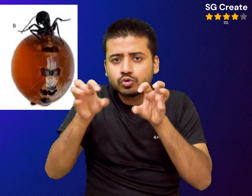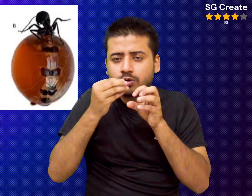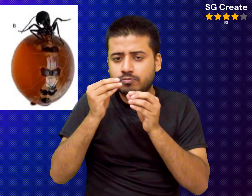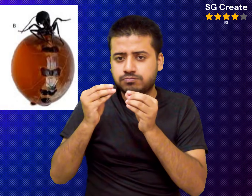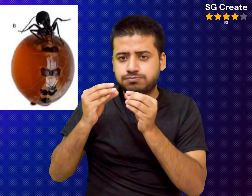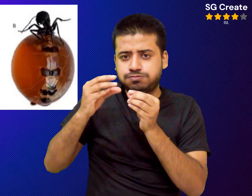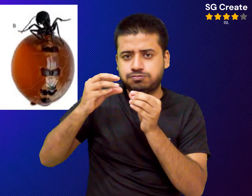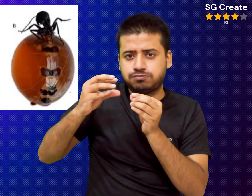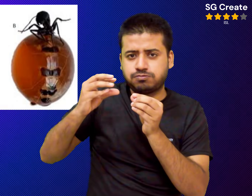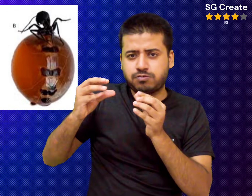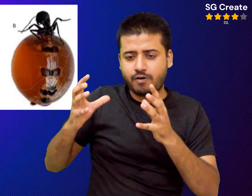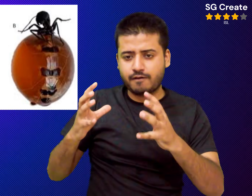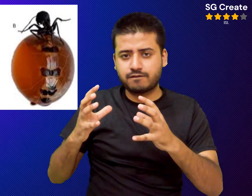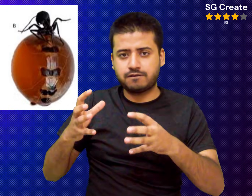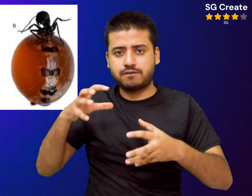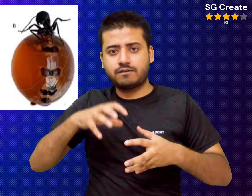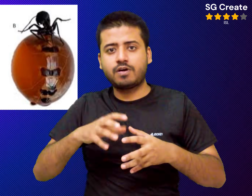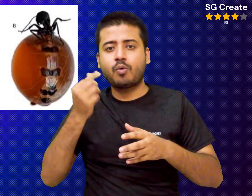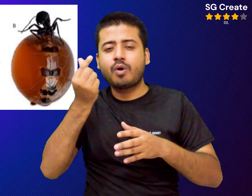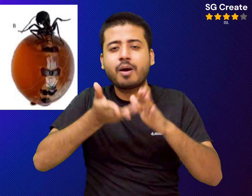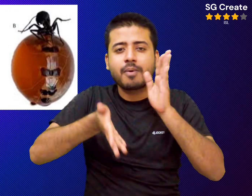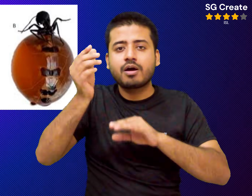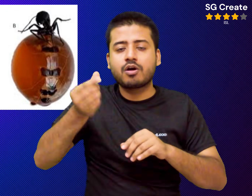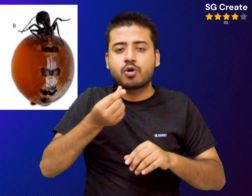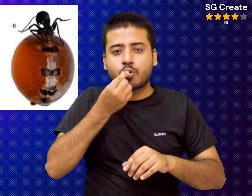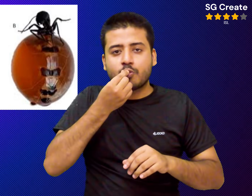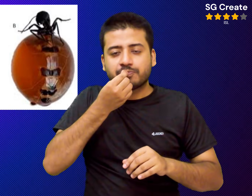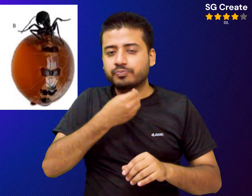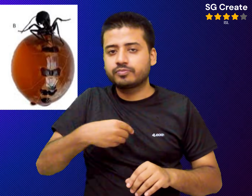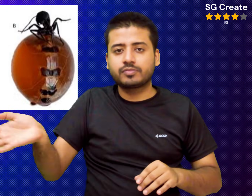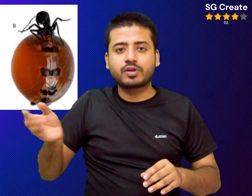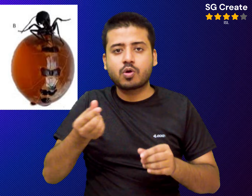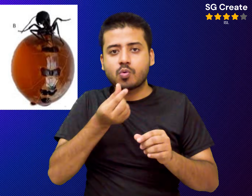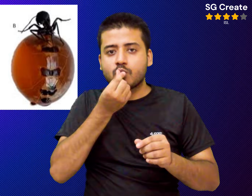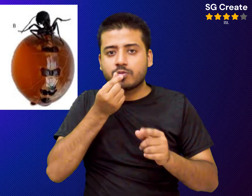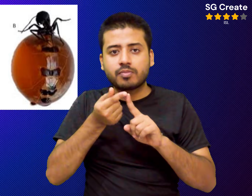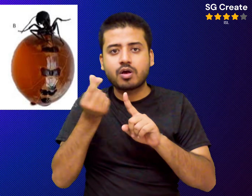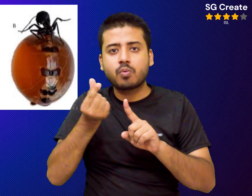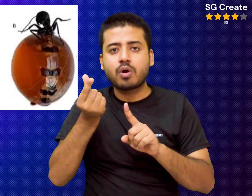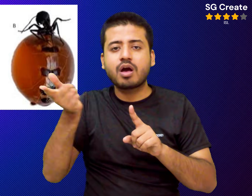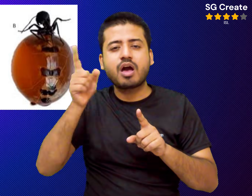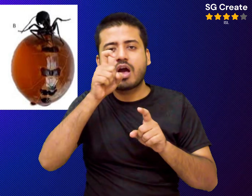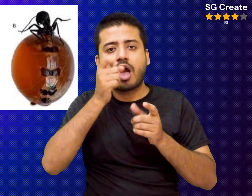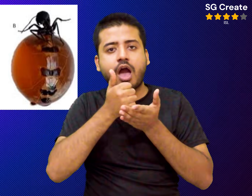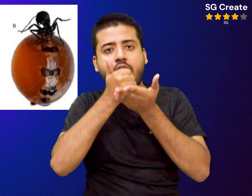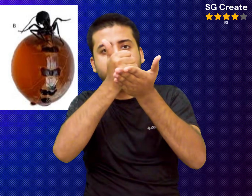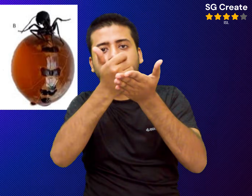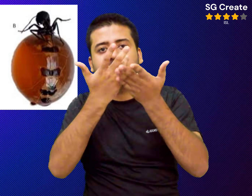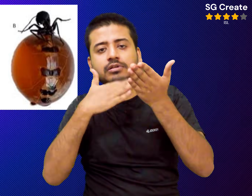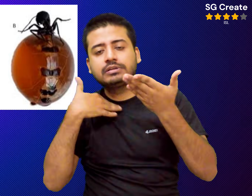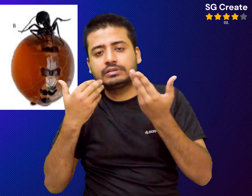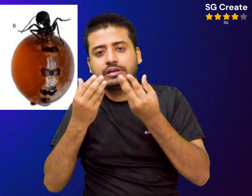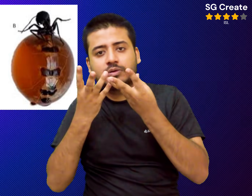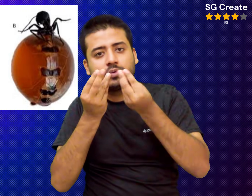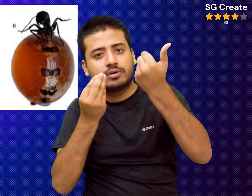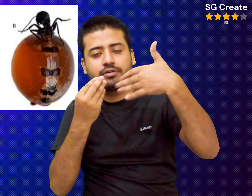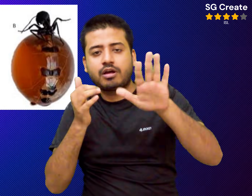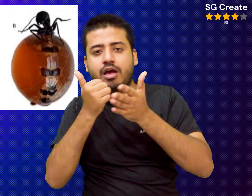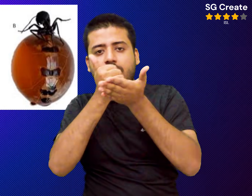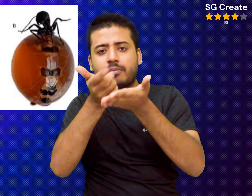food source and for medicinal purposes for thousands of years. The practice of gathering honeypot ants is also a social